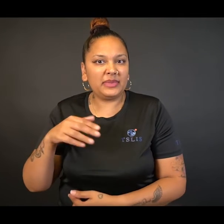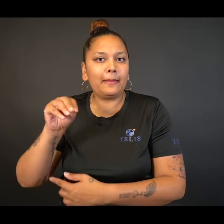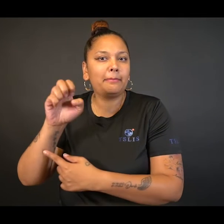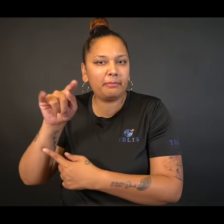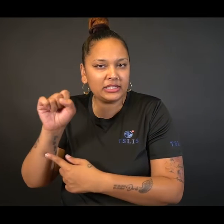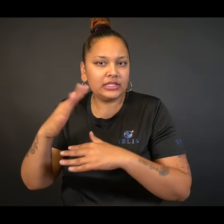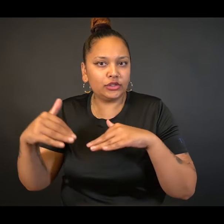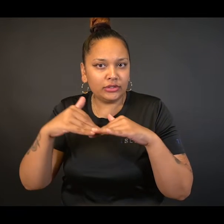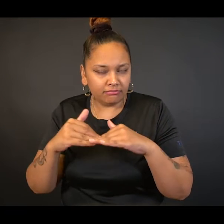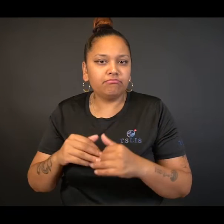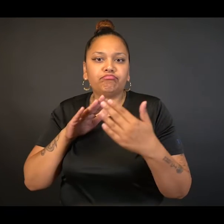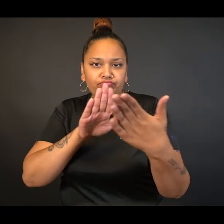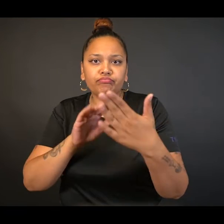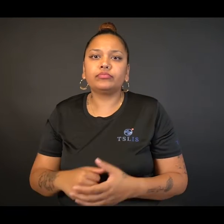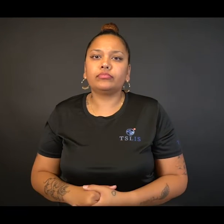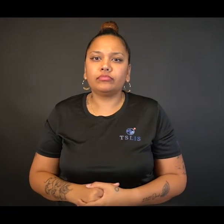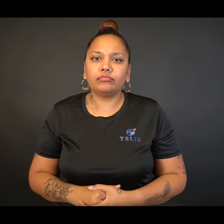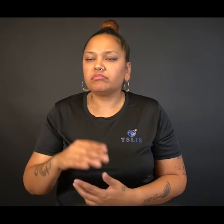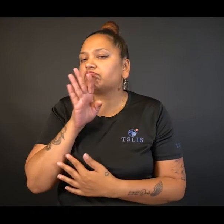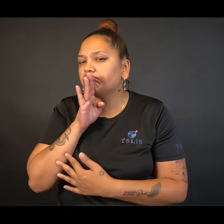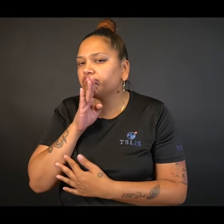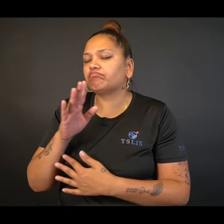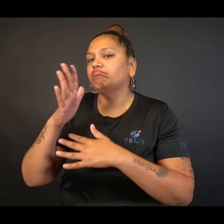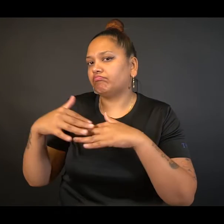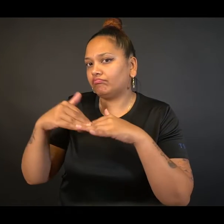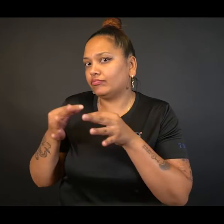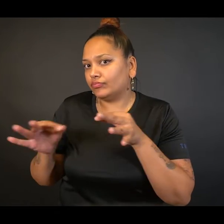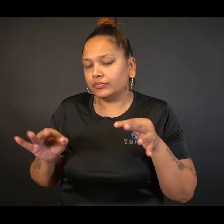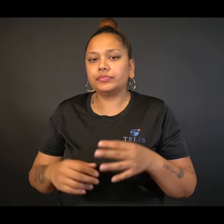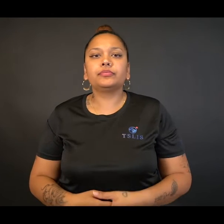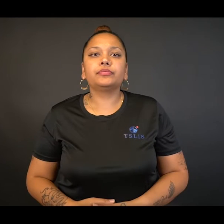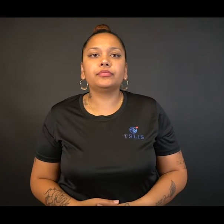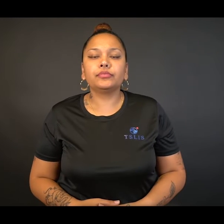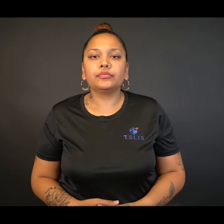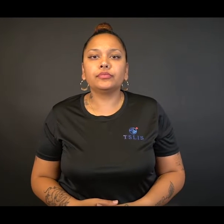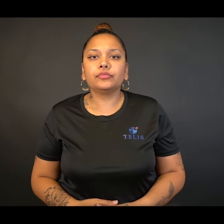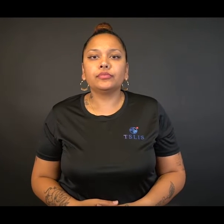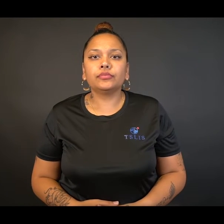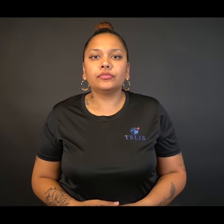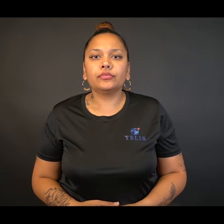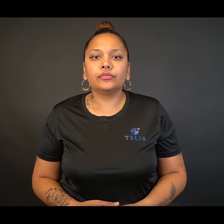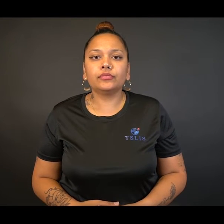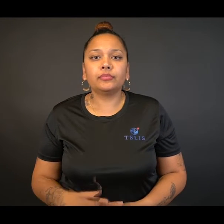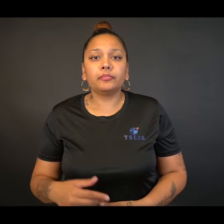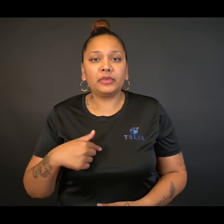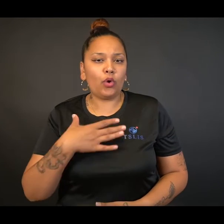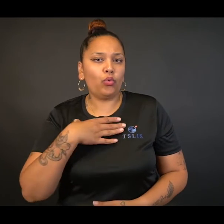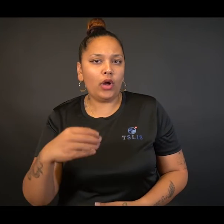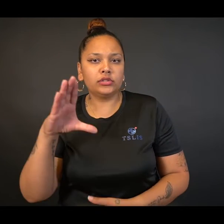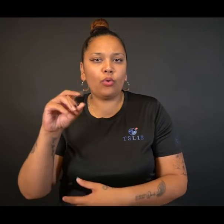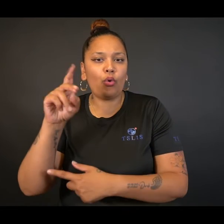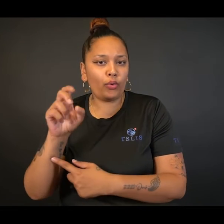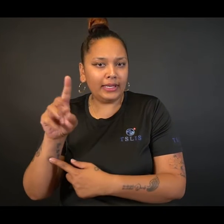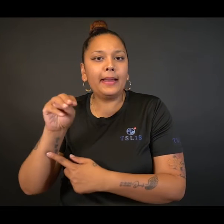an Indigenous way, or in the Métis way. Hanji Kia, Nicolette Patradishnikishun, Lefemachifnia. I'm a